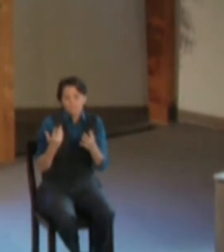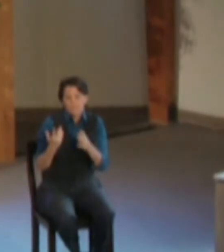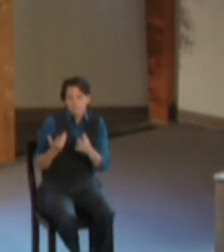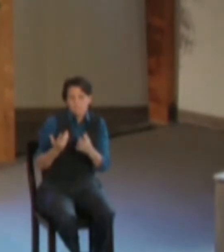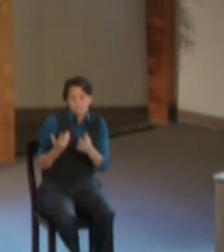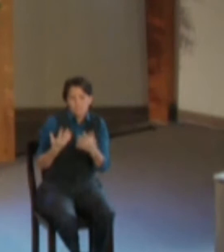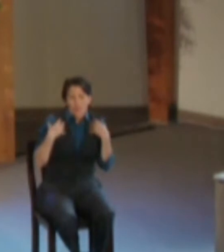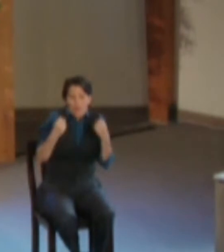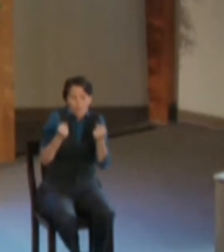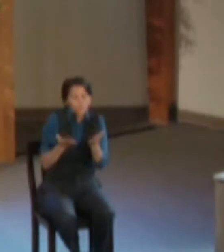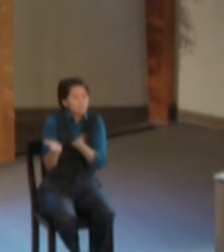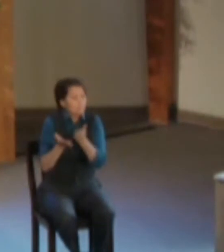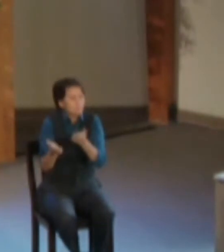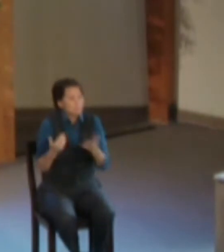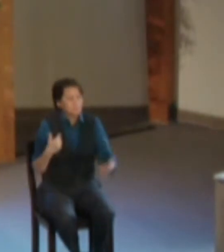Where I'm going to go from here,